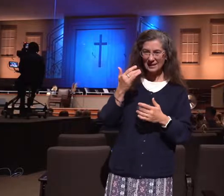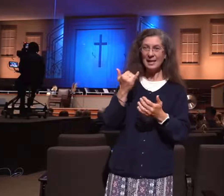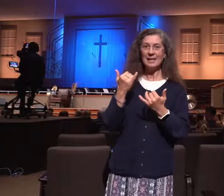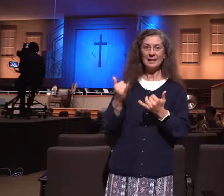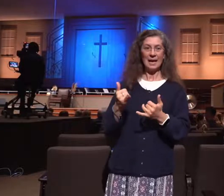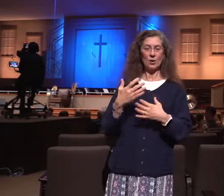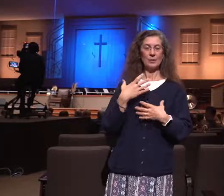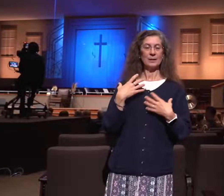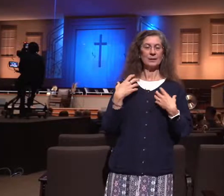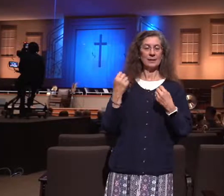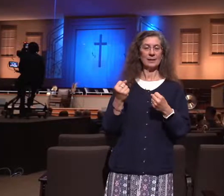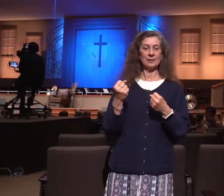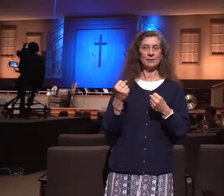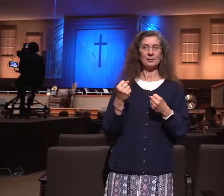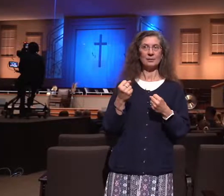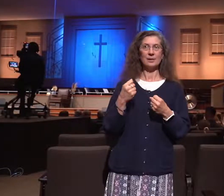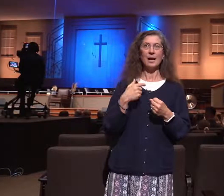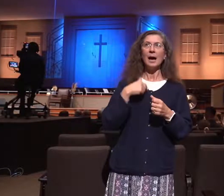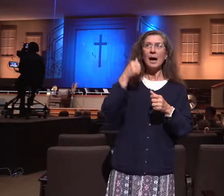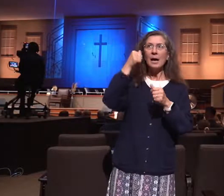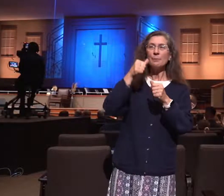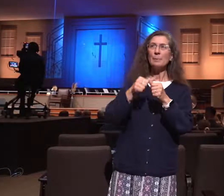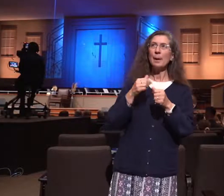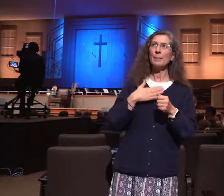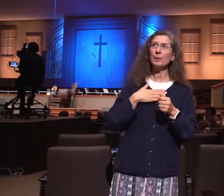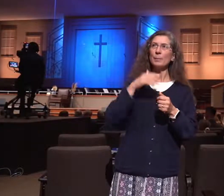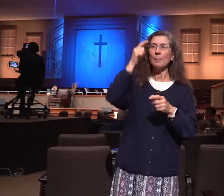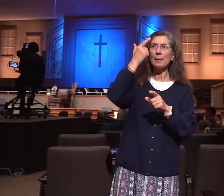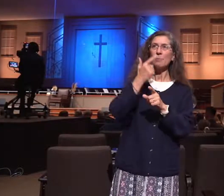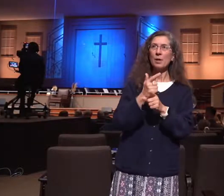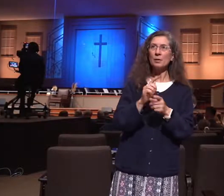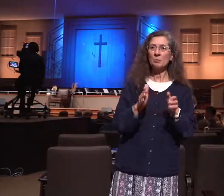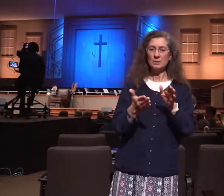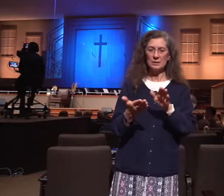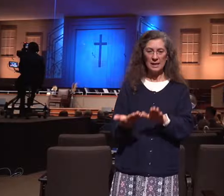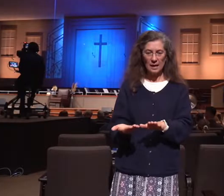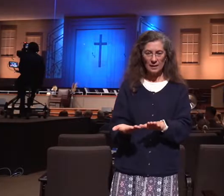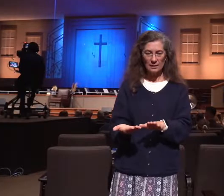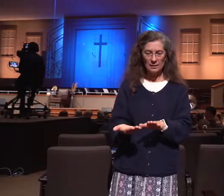I remember when my brother was dead, entombed.